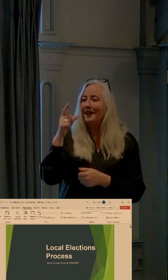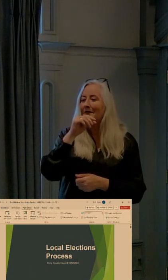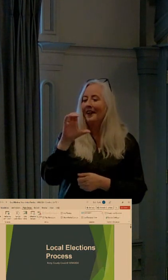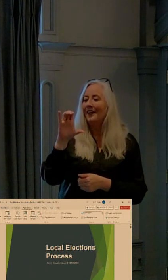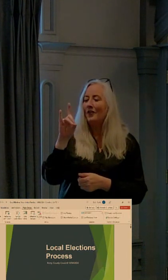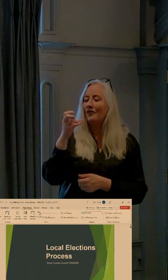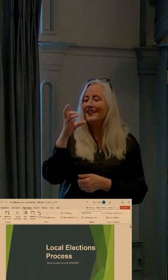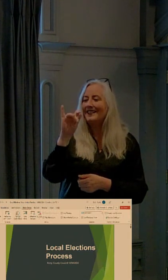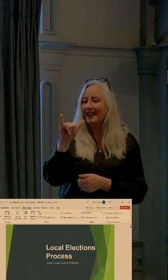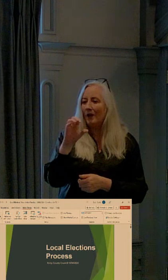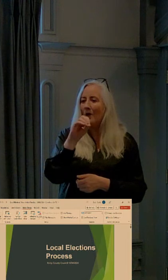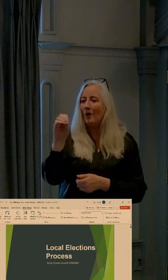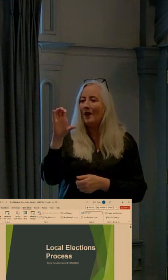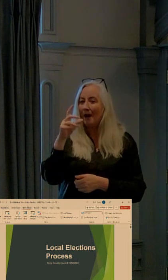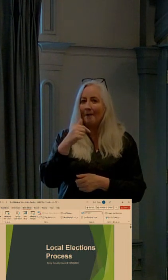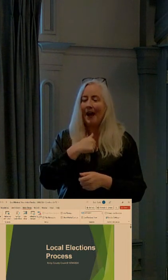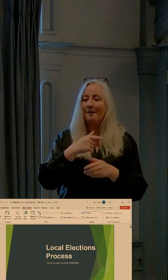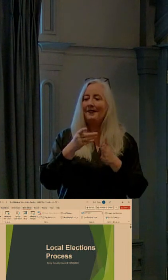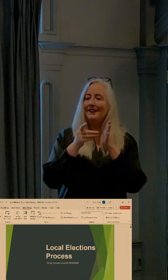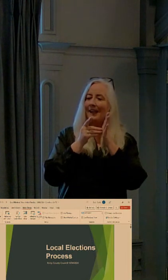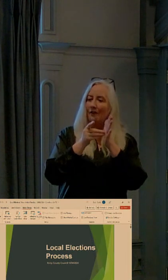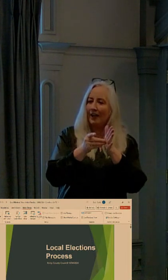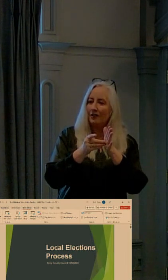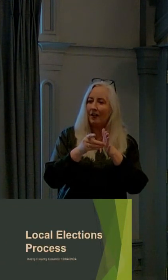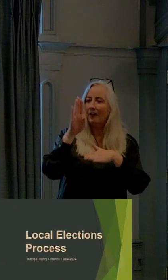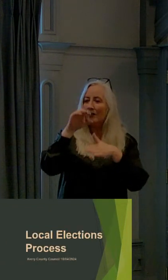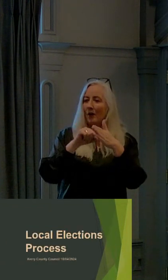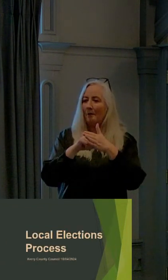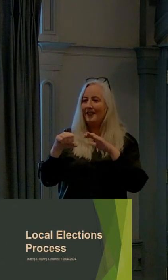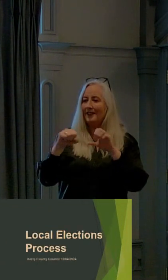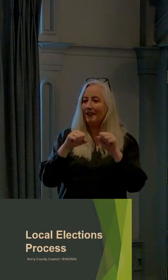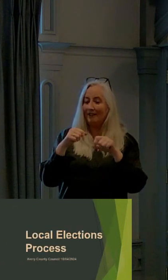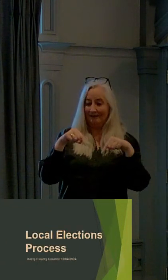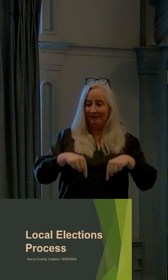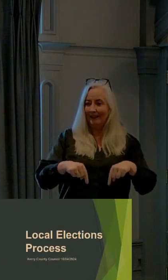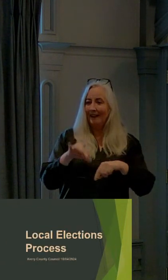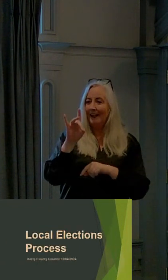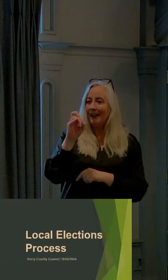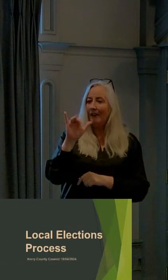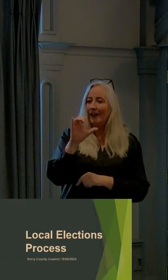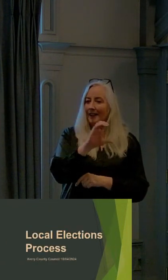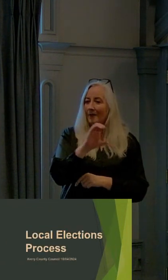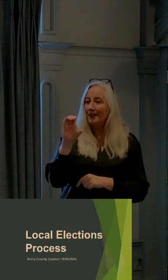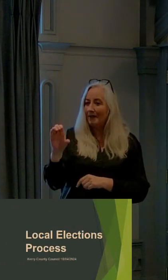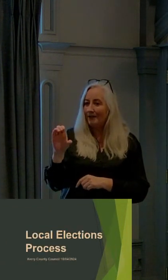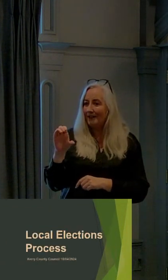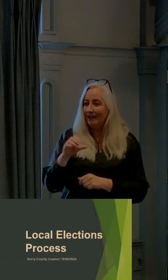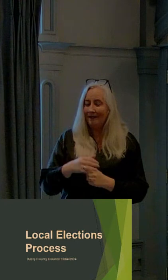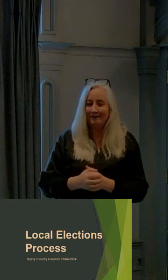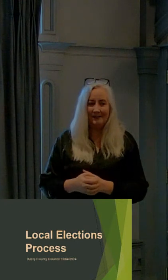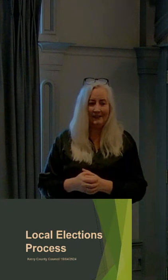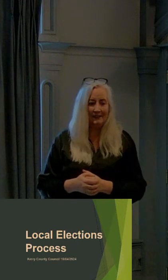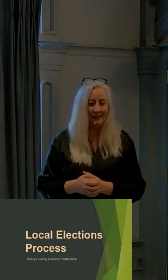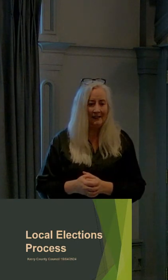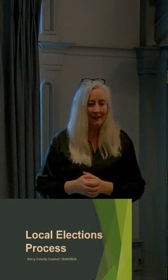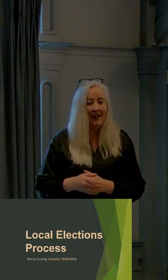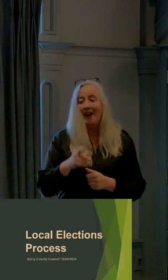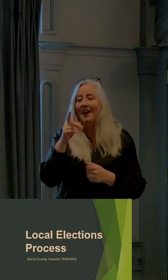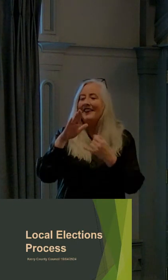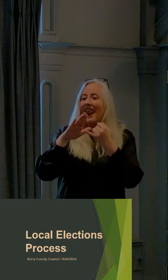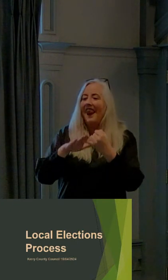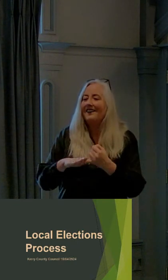Christy O'Connor. I'm Director of Corporate Services and ICT with Kerry County Council. One of the last slides